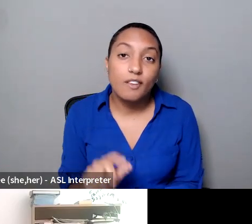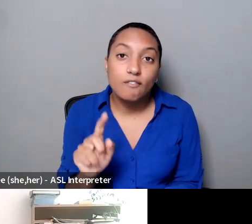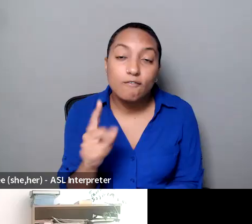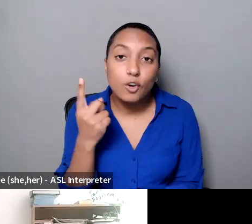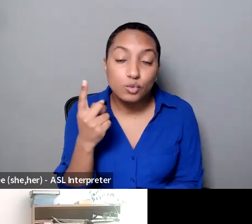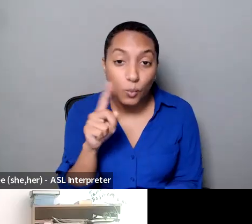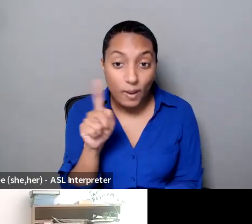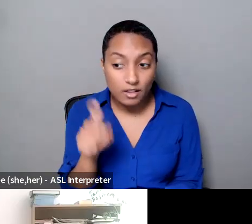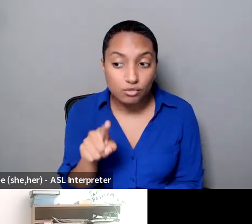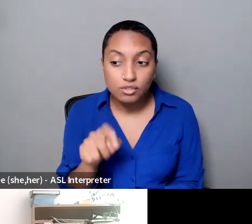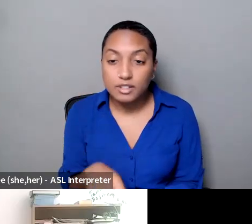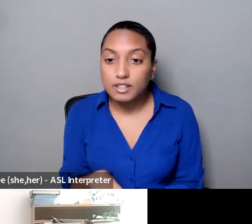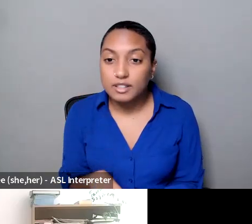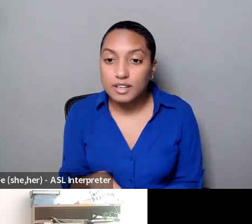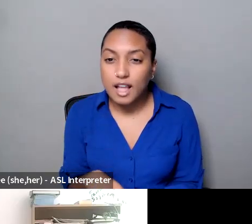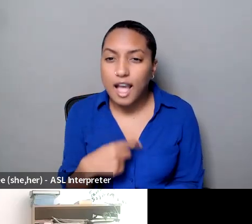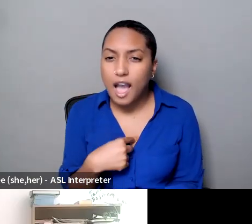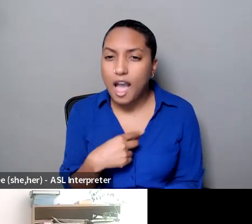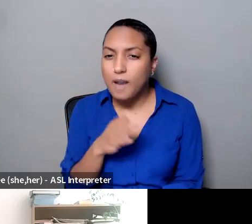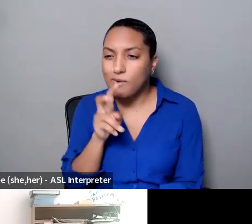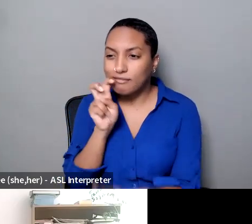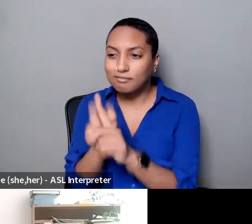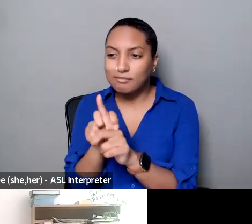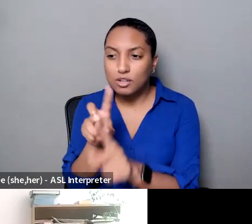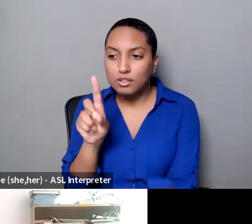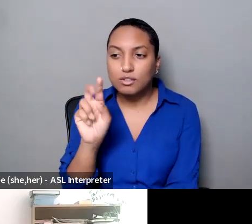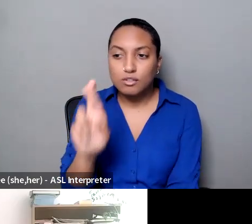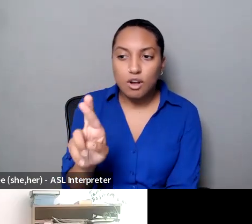is, I'm going to direct this one at Dr. Grooms.